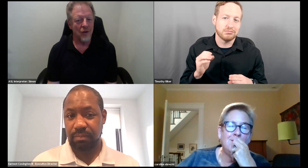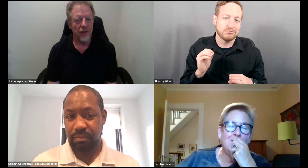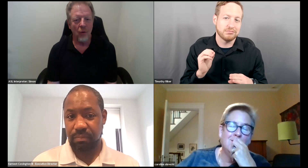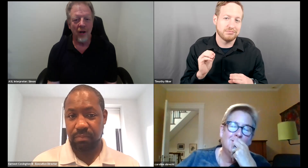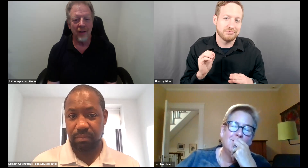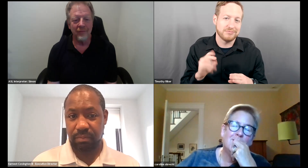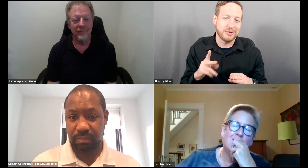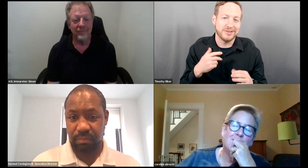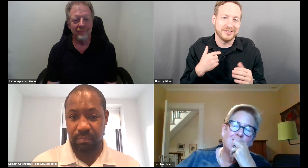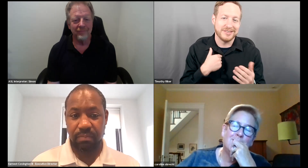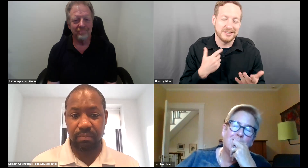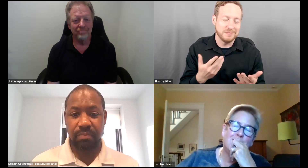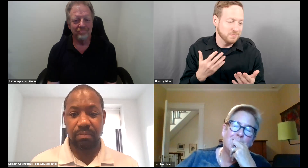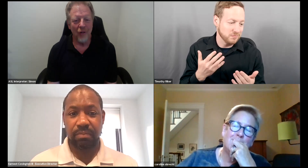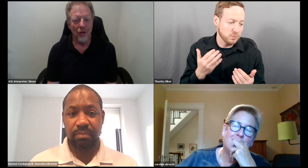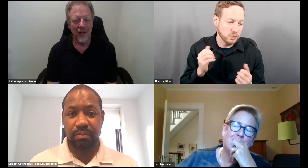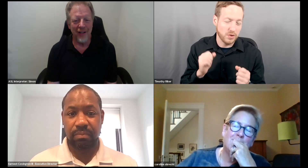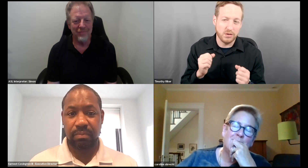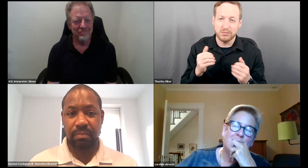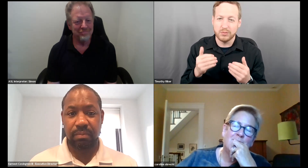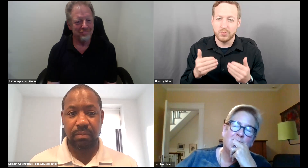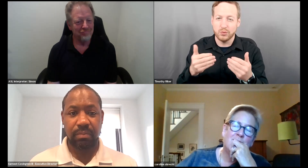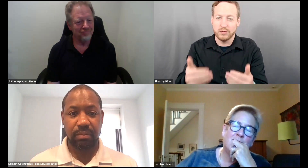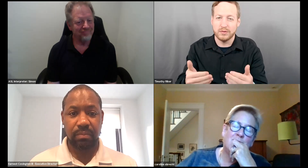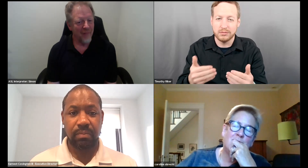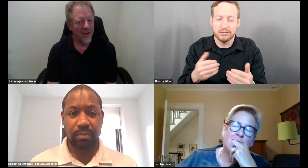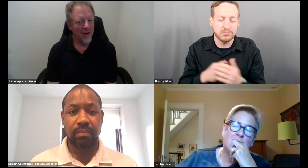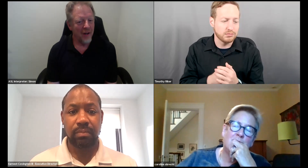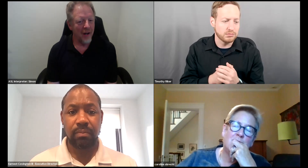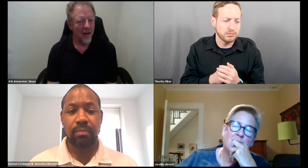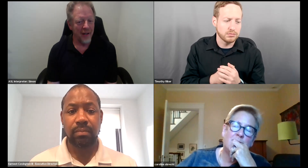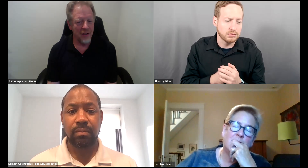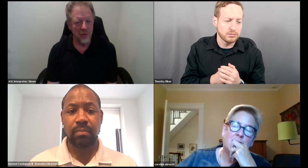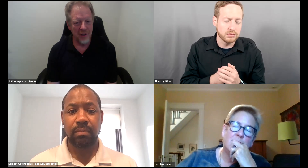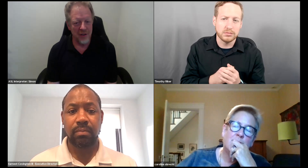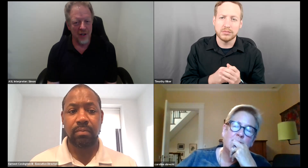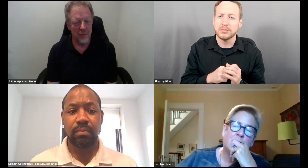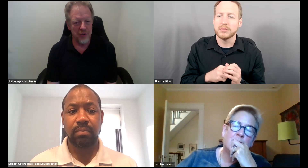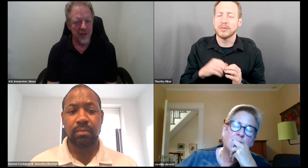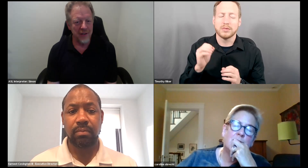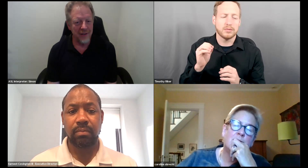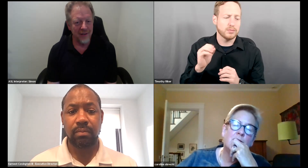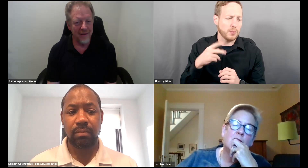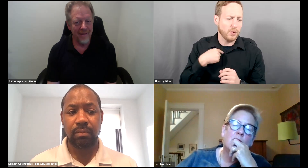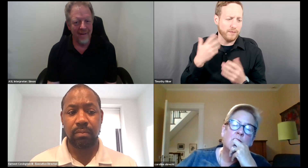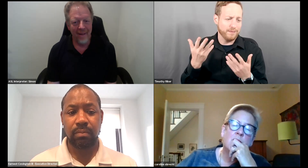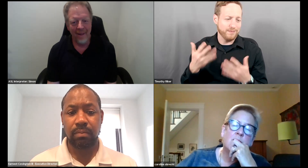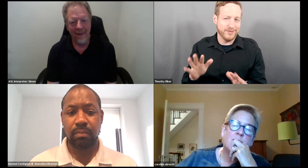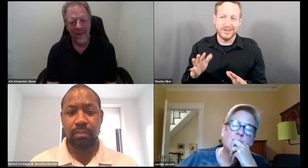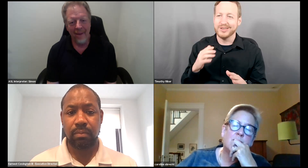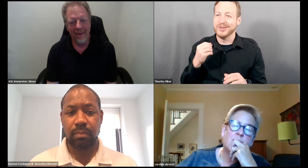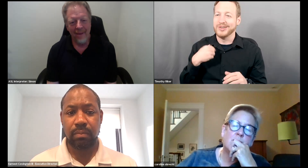It's awfully quiet. Okay. I guess we can just go ahead and proceed.